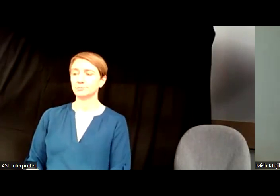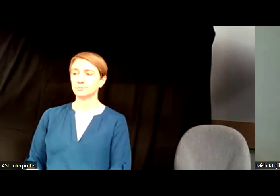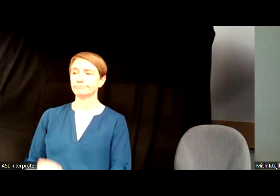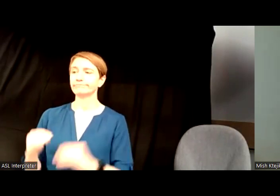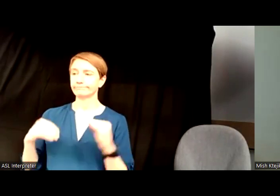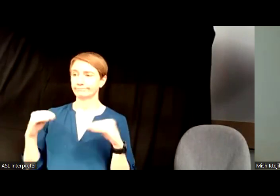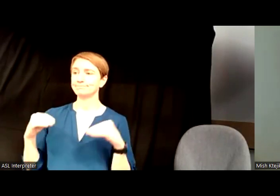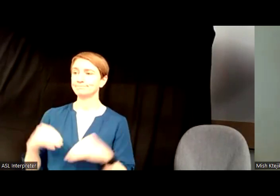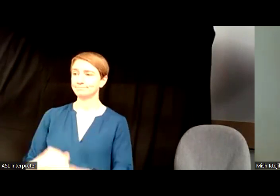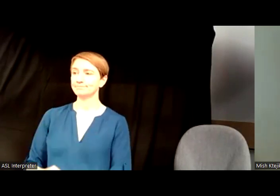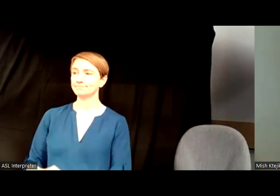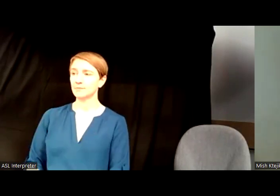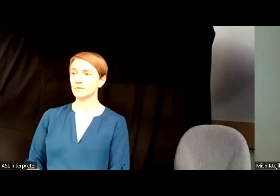yes.